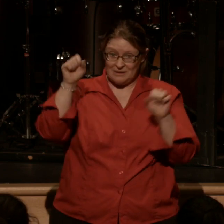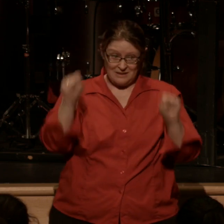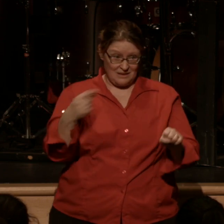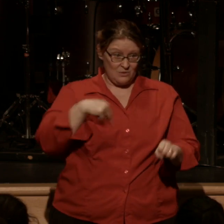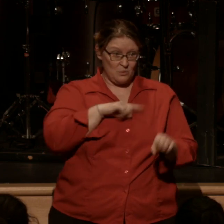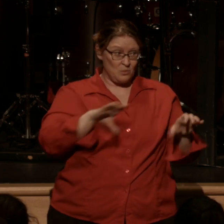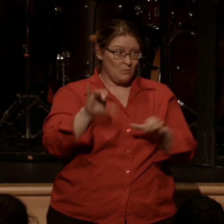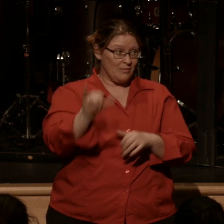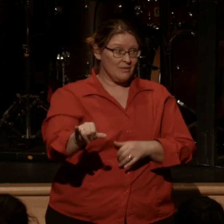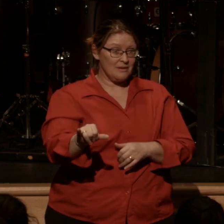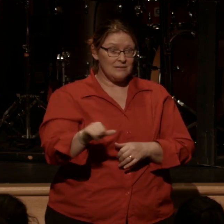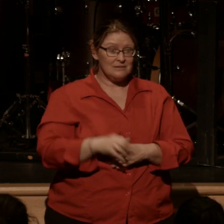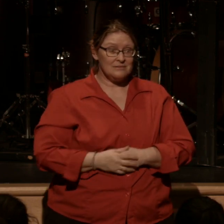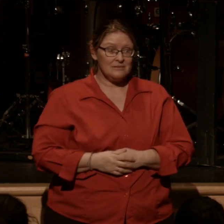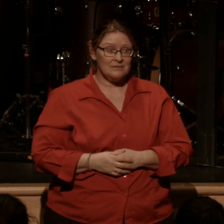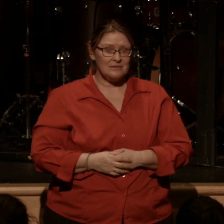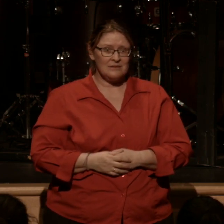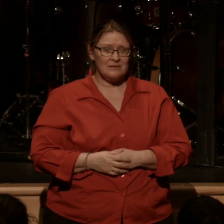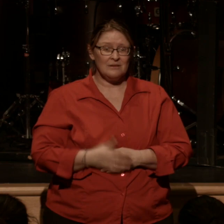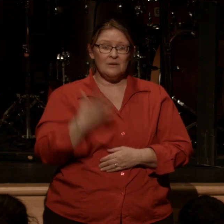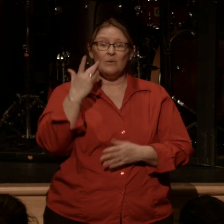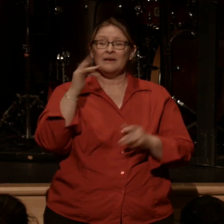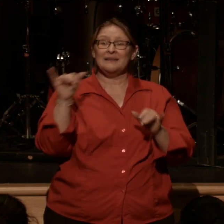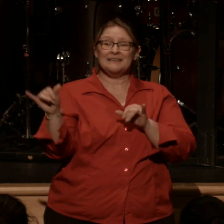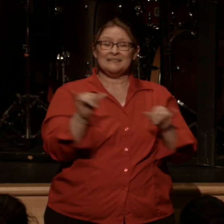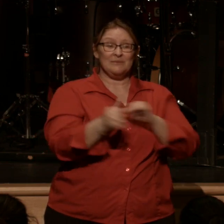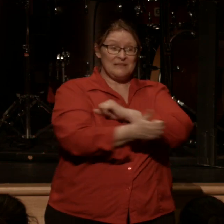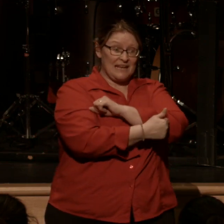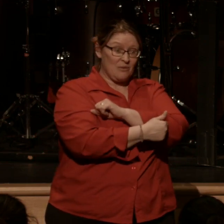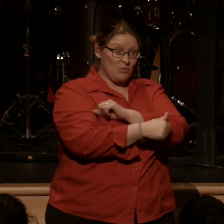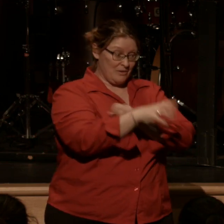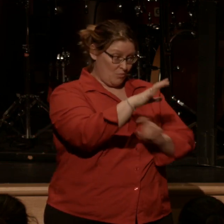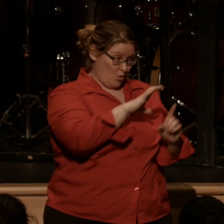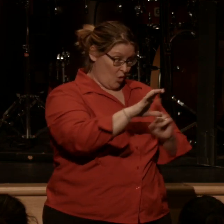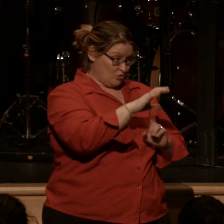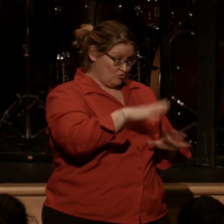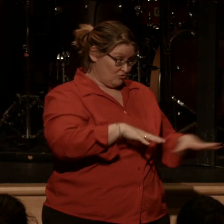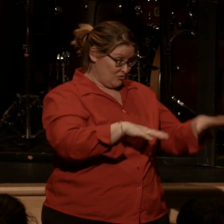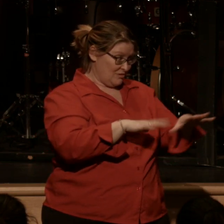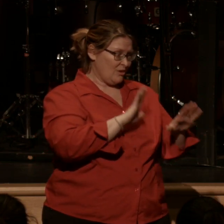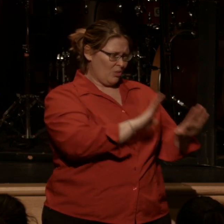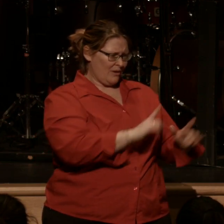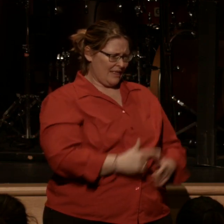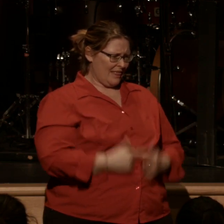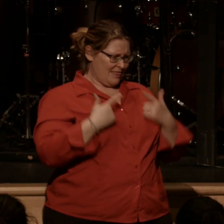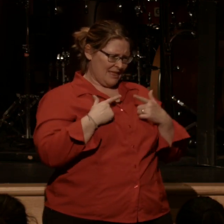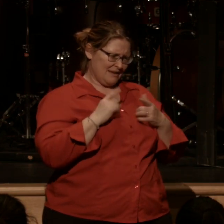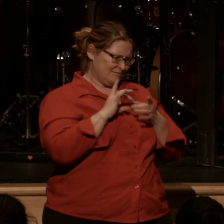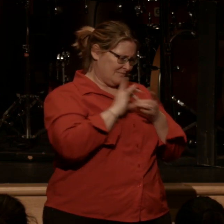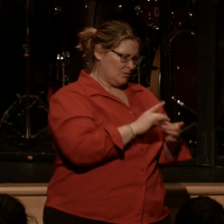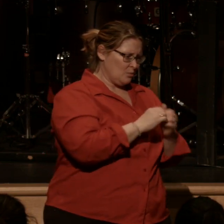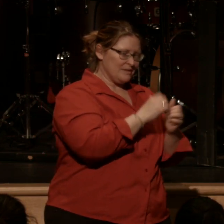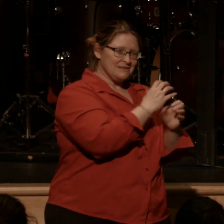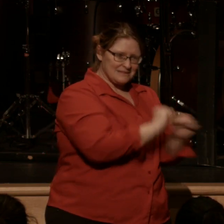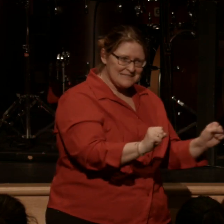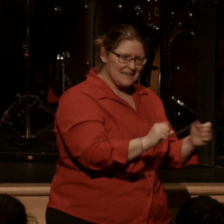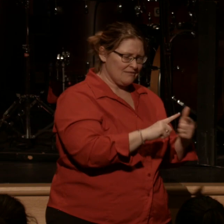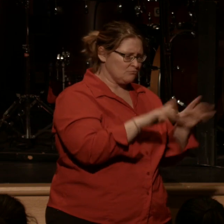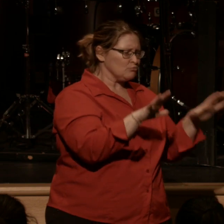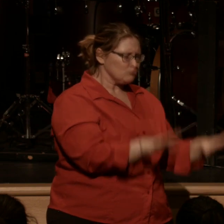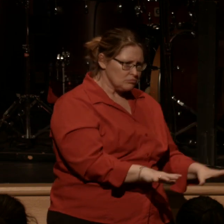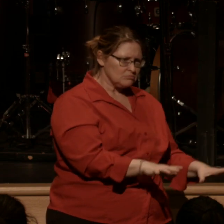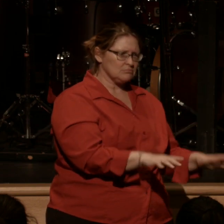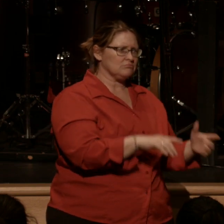this? Because like Abraham's culture, so much of their lives was tied into security and into